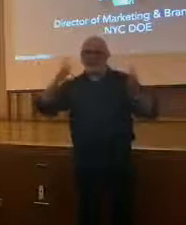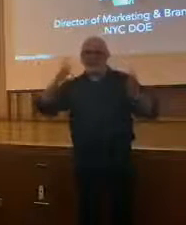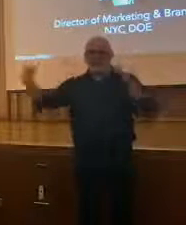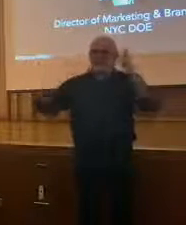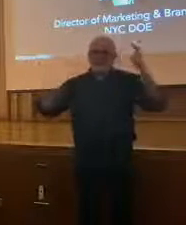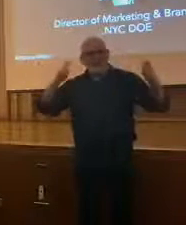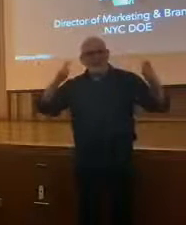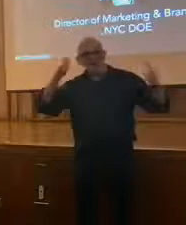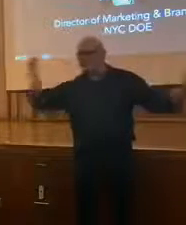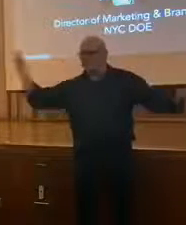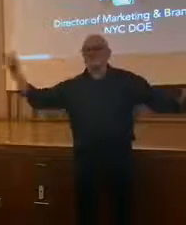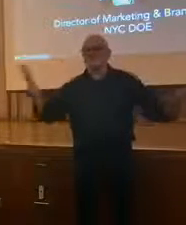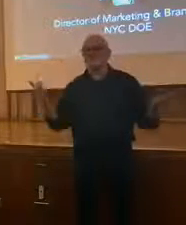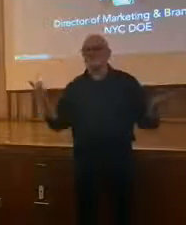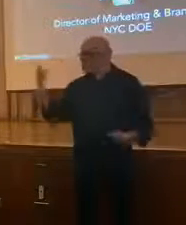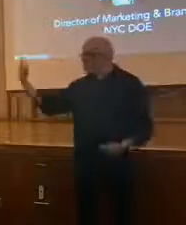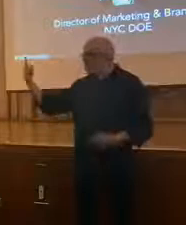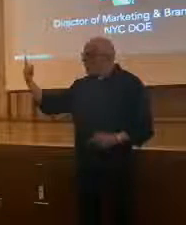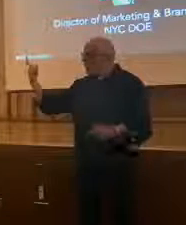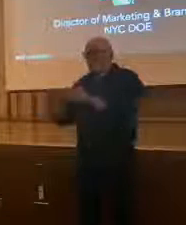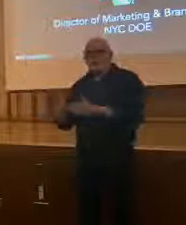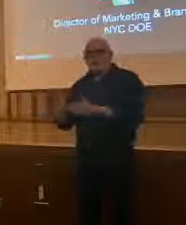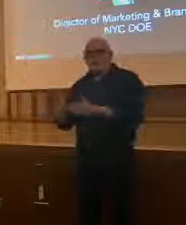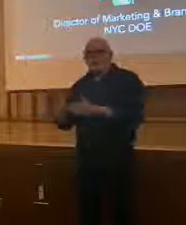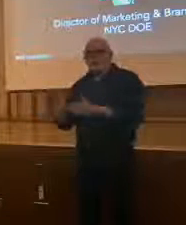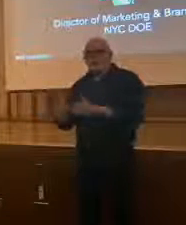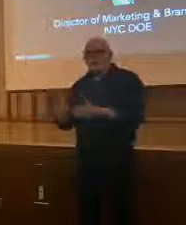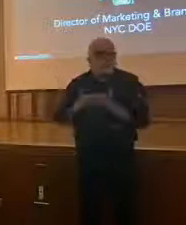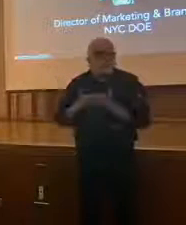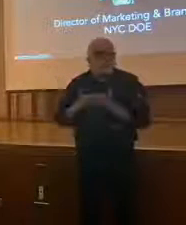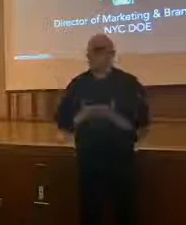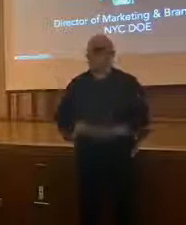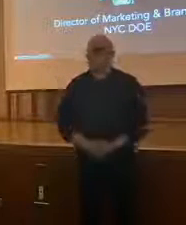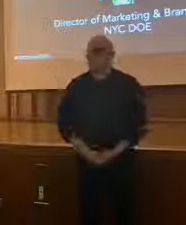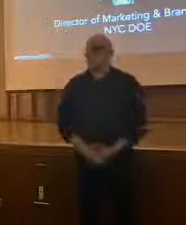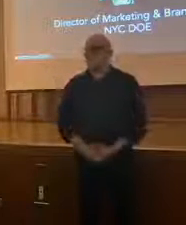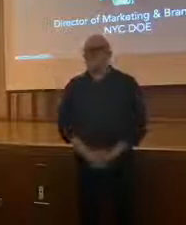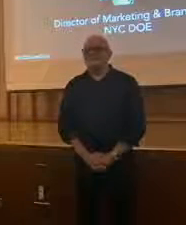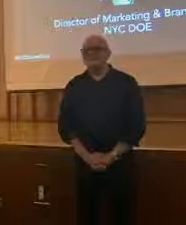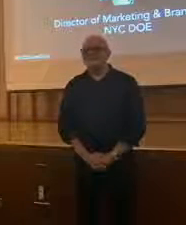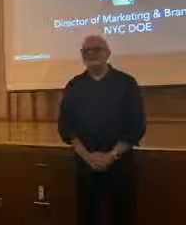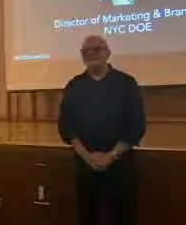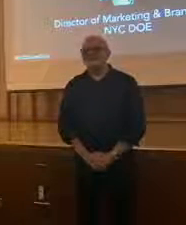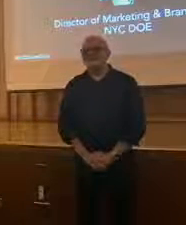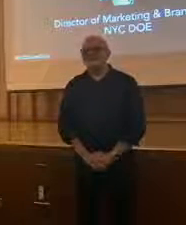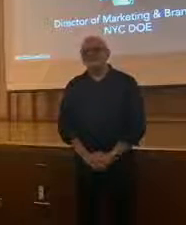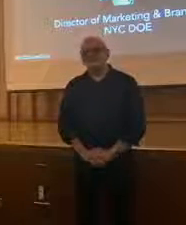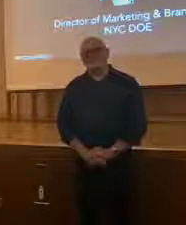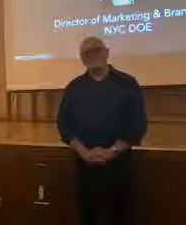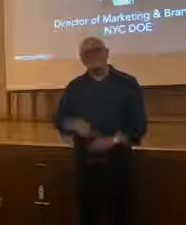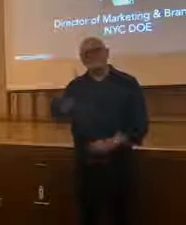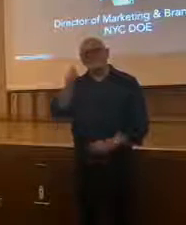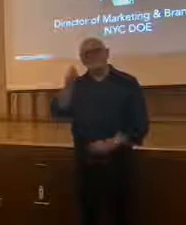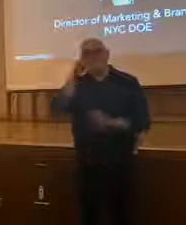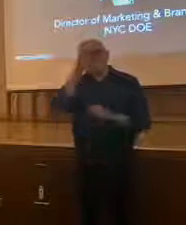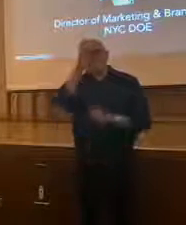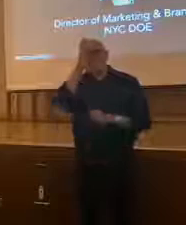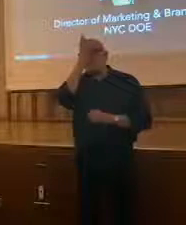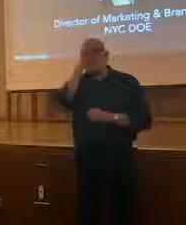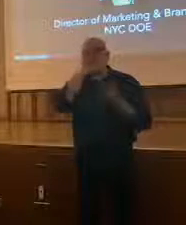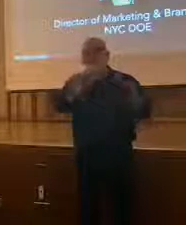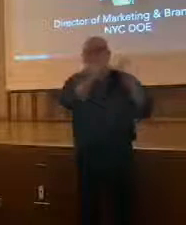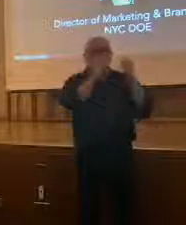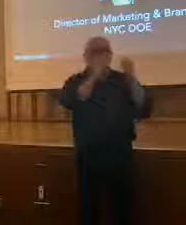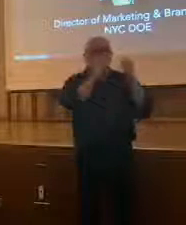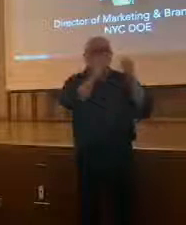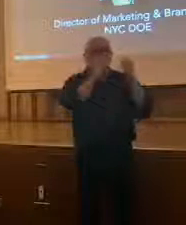high-quality education to all of our students, but also really valuing the energy and the commitment and the contributions